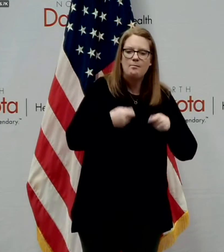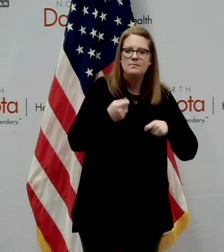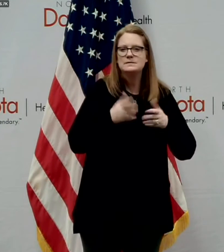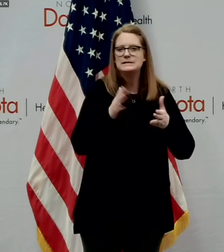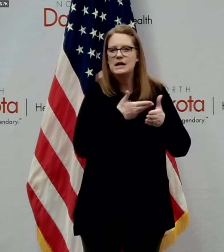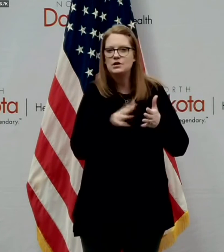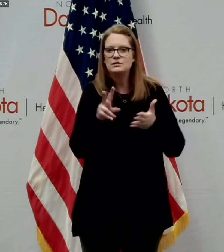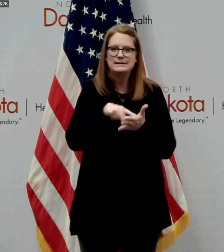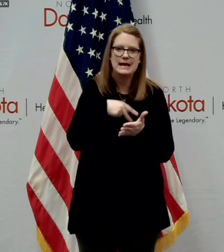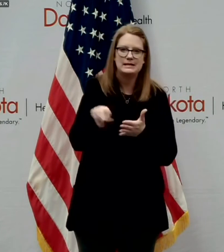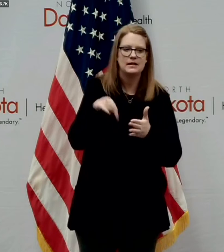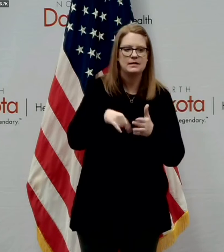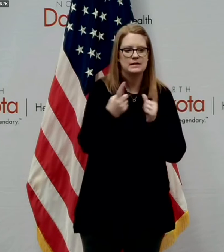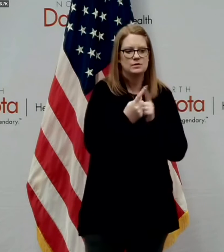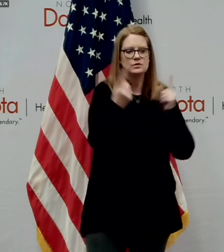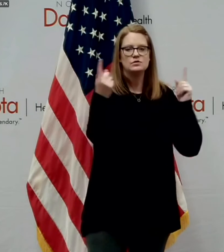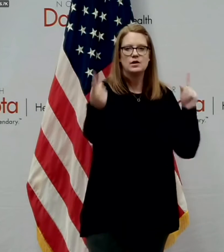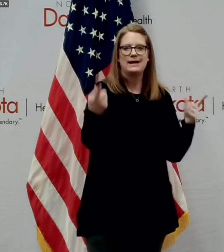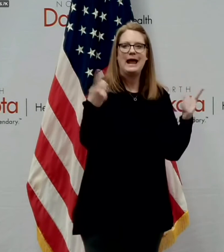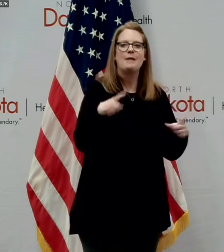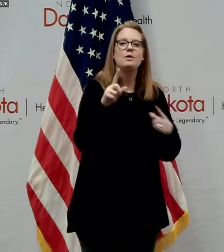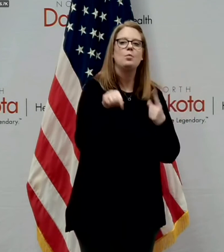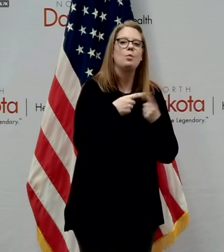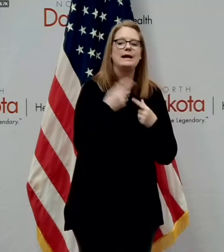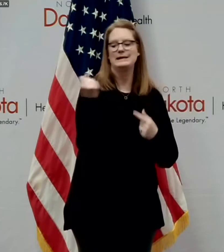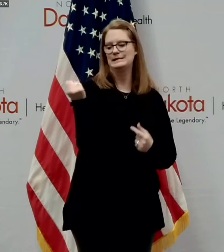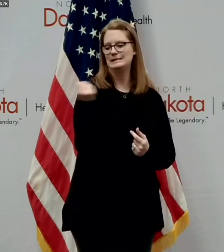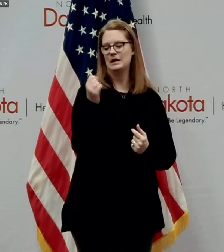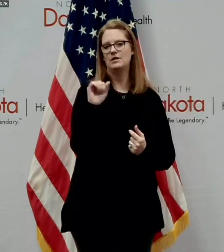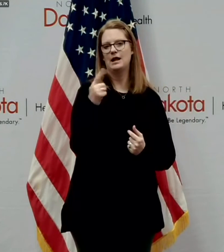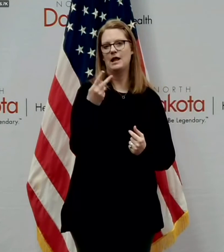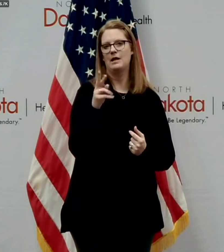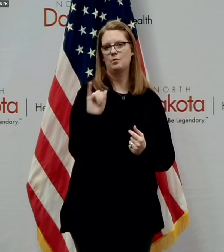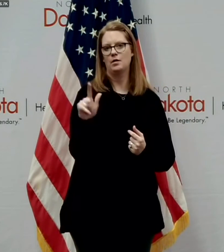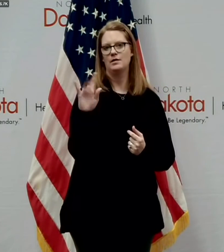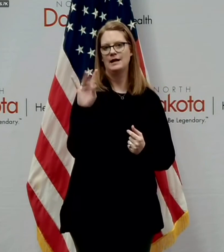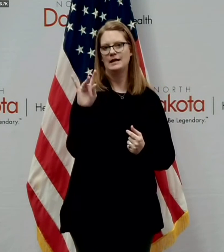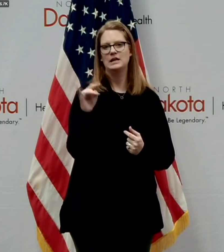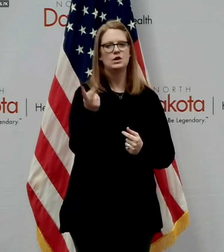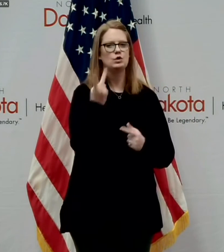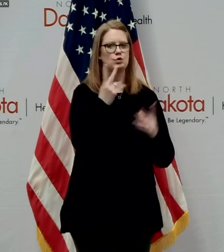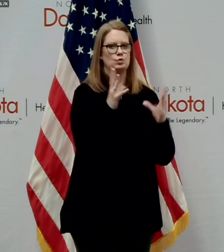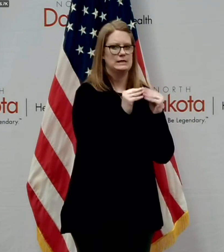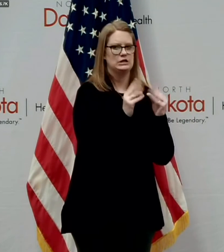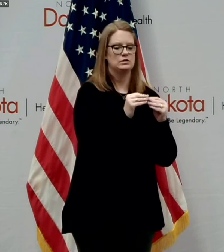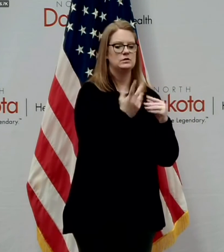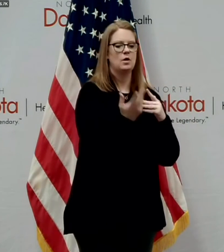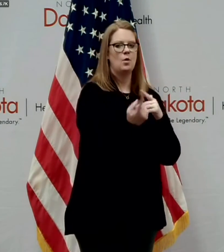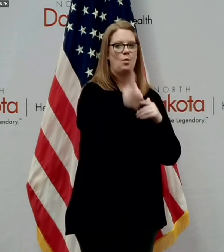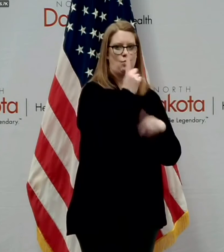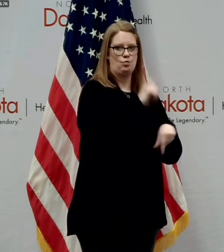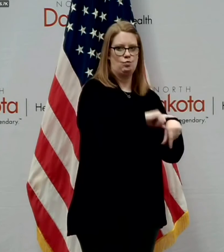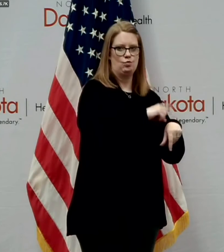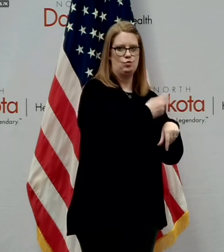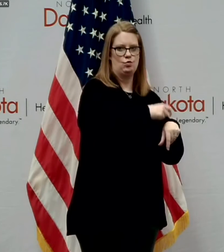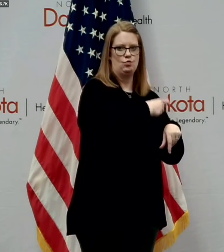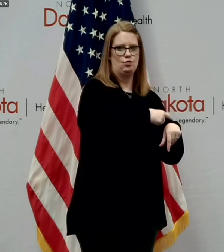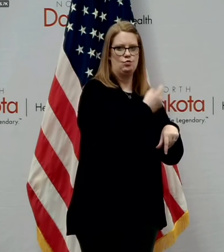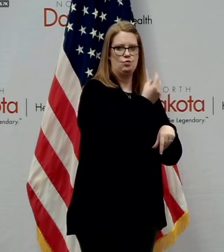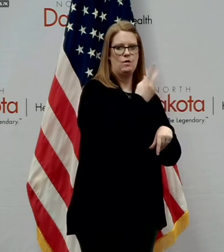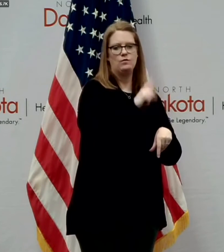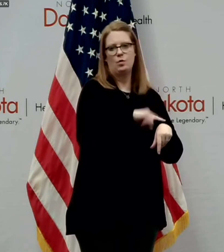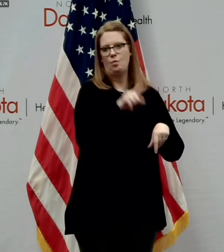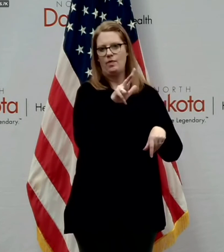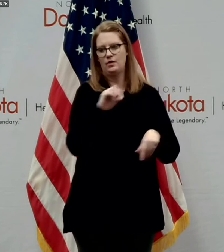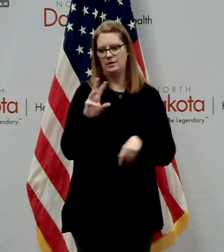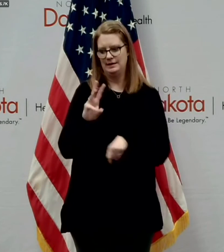week's Social Distance Powwow will take place Saturday, April 18th in two sessions, one from 12 to 1:30 Central Time and another